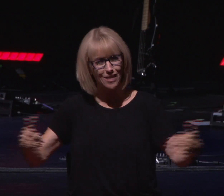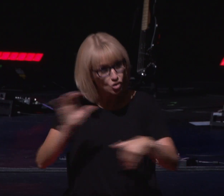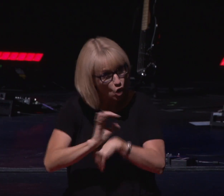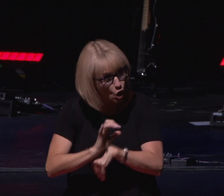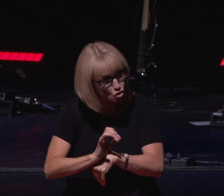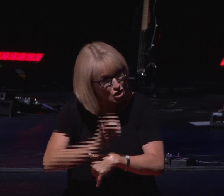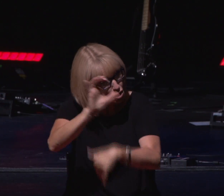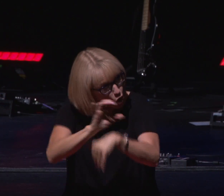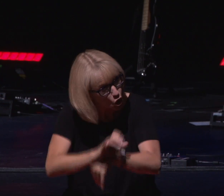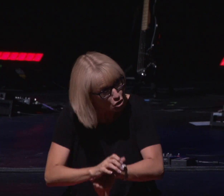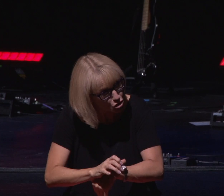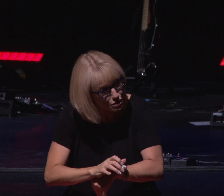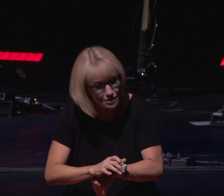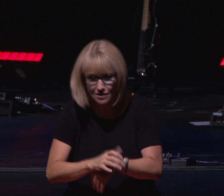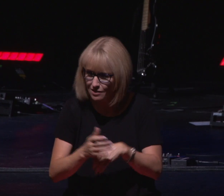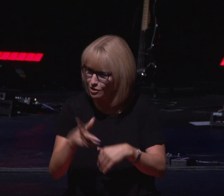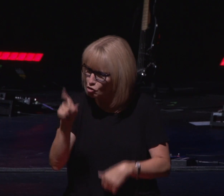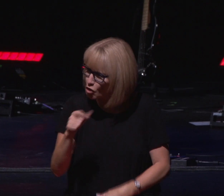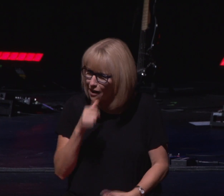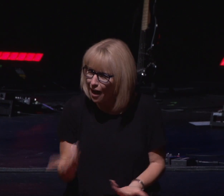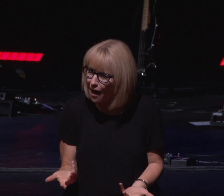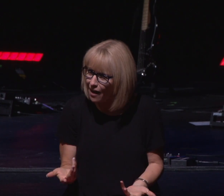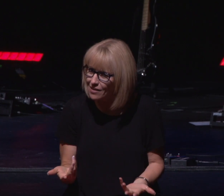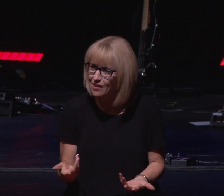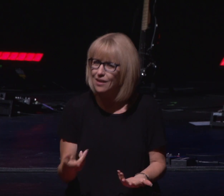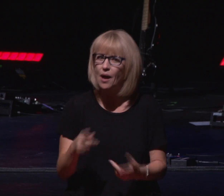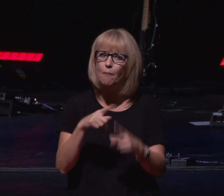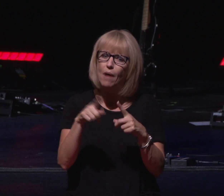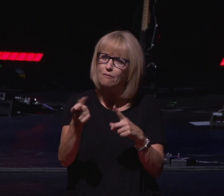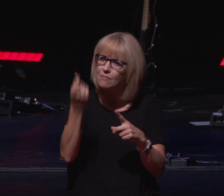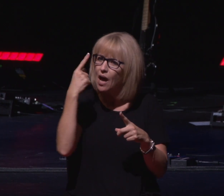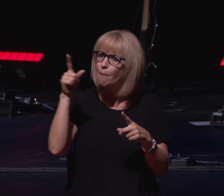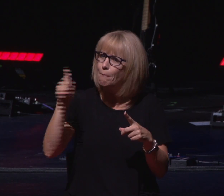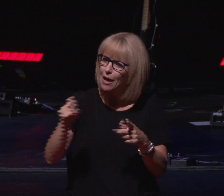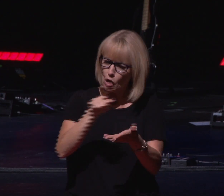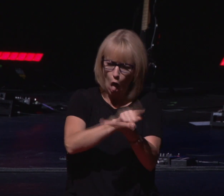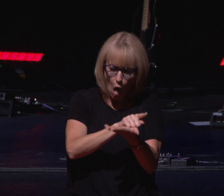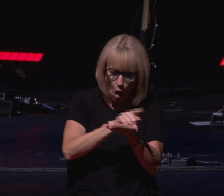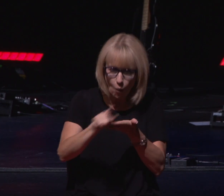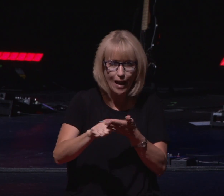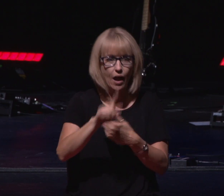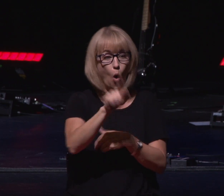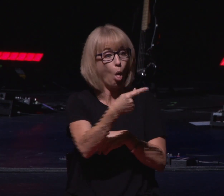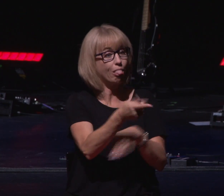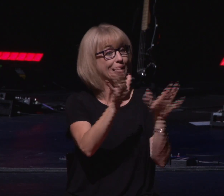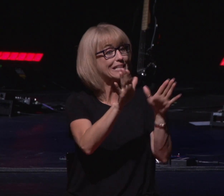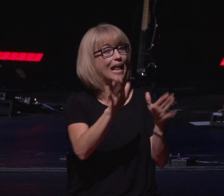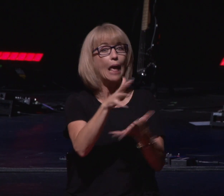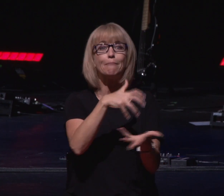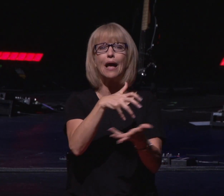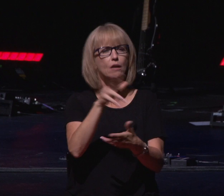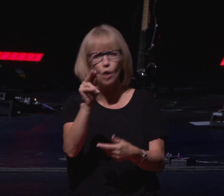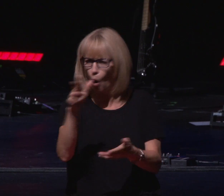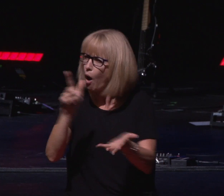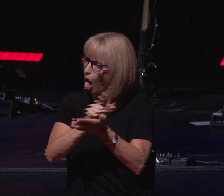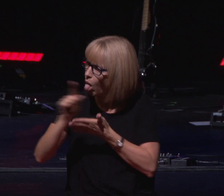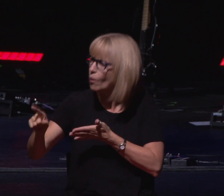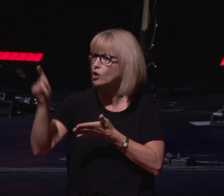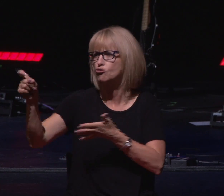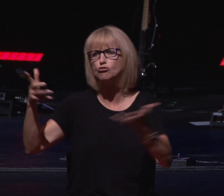But it won't change on Sunday morning until it changes all week long in the hearts of the followers of Jesus. Ephesians chapter 2, verse